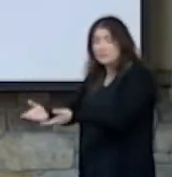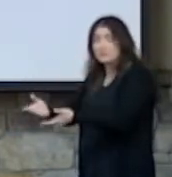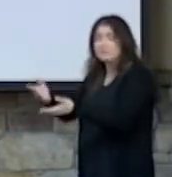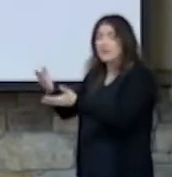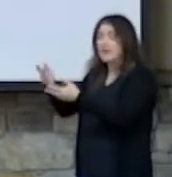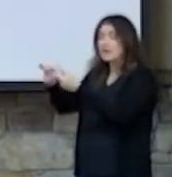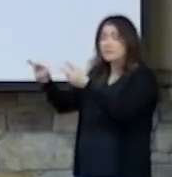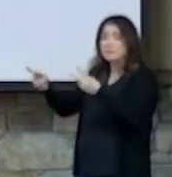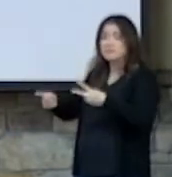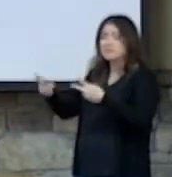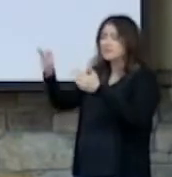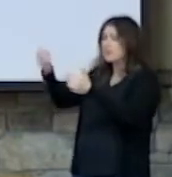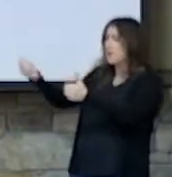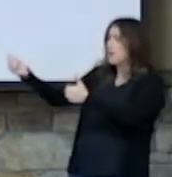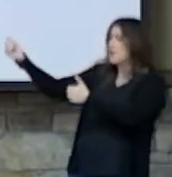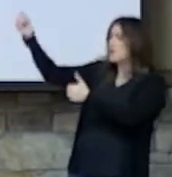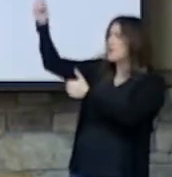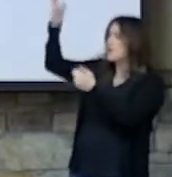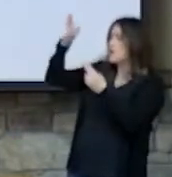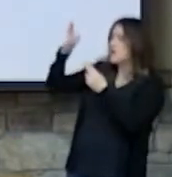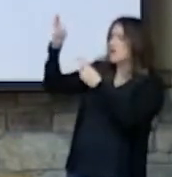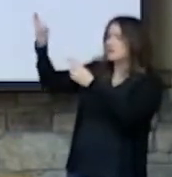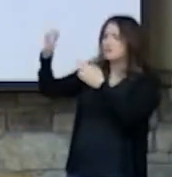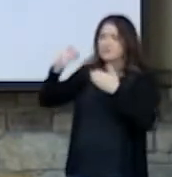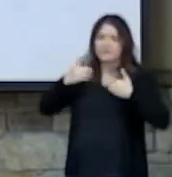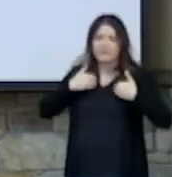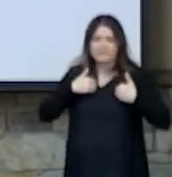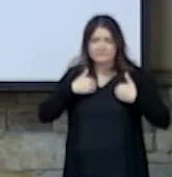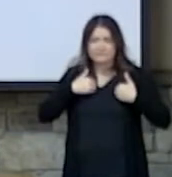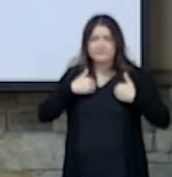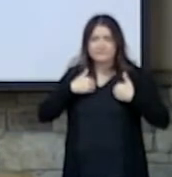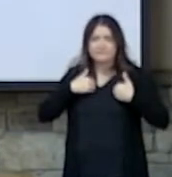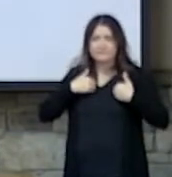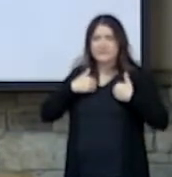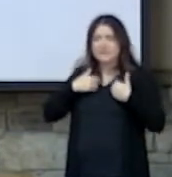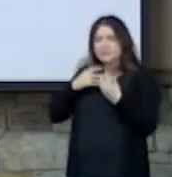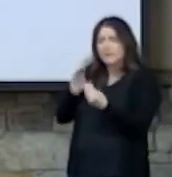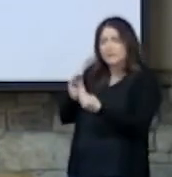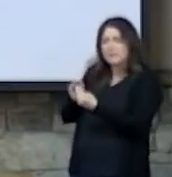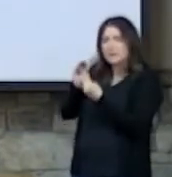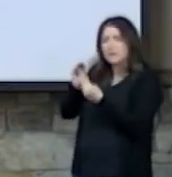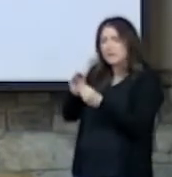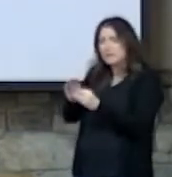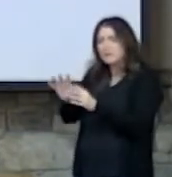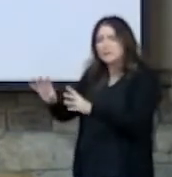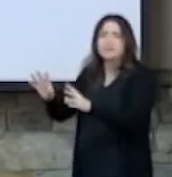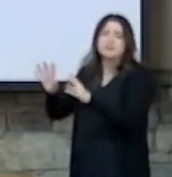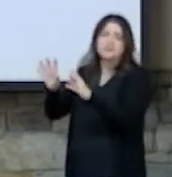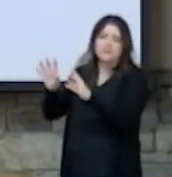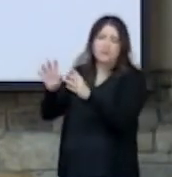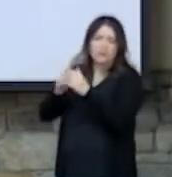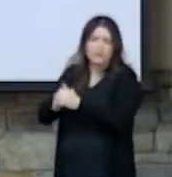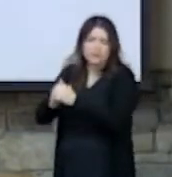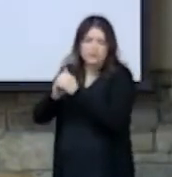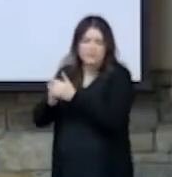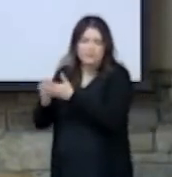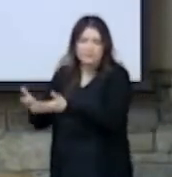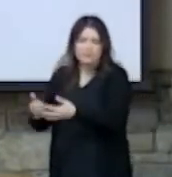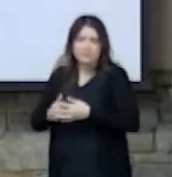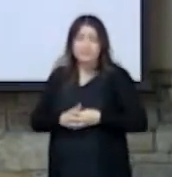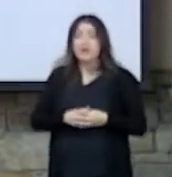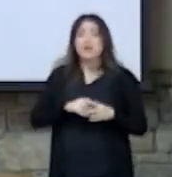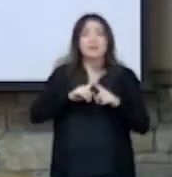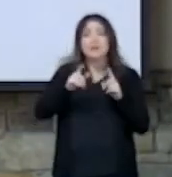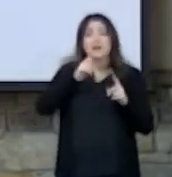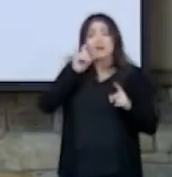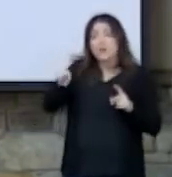position of greater honor than they possessed. And they, in essence, blew Him a kiss through their worship to Him. But they